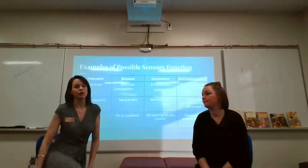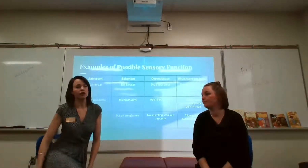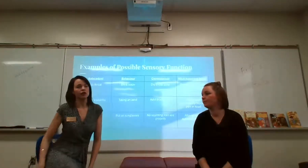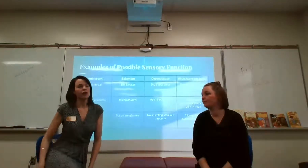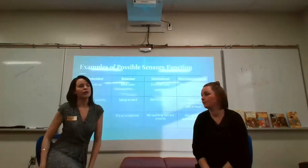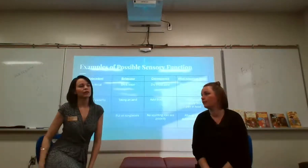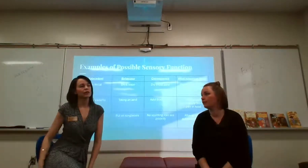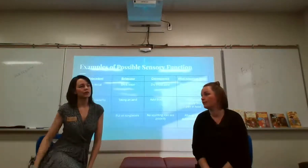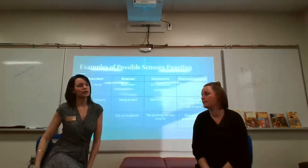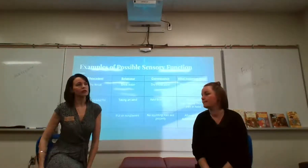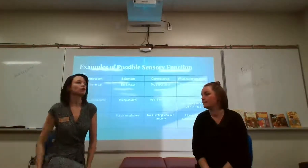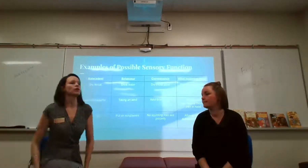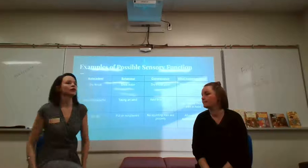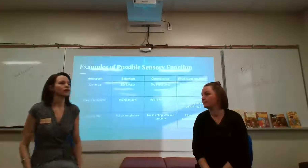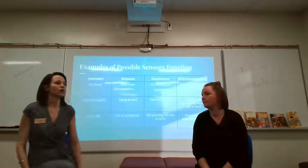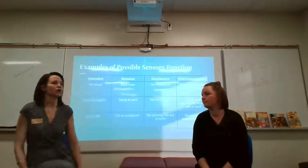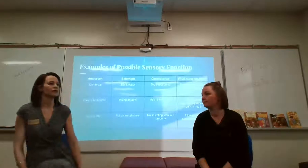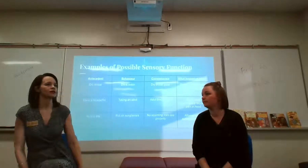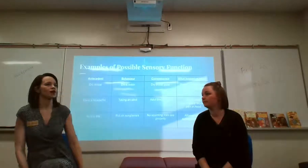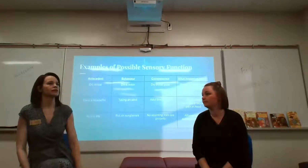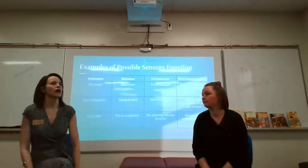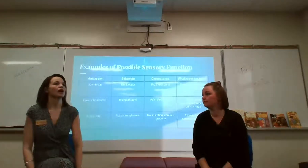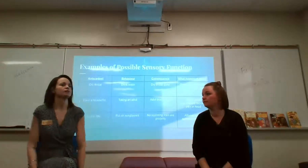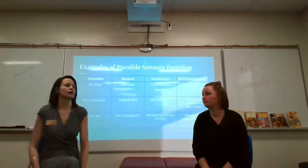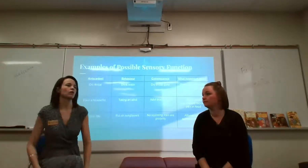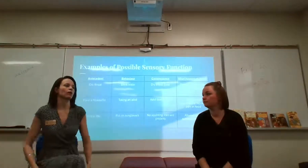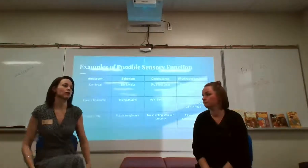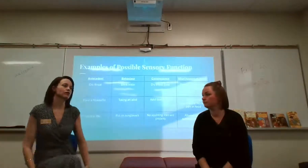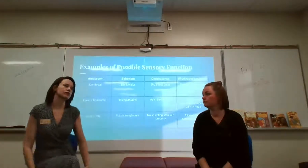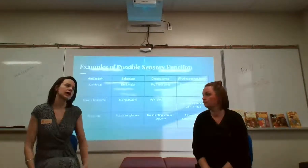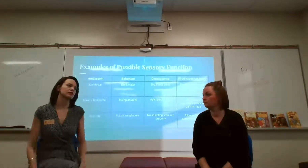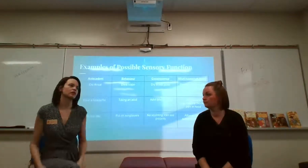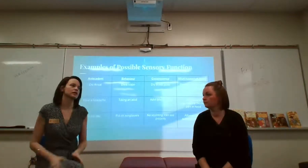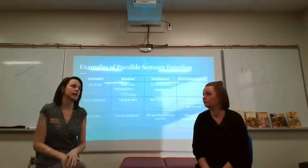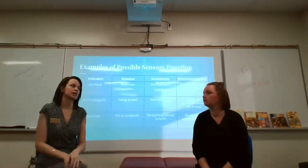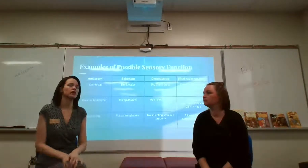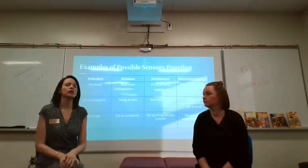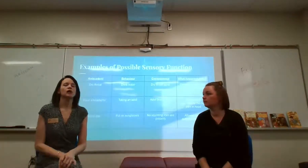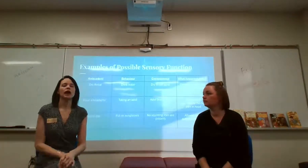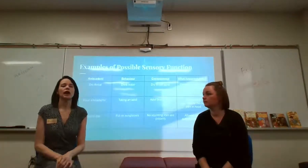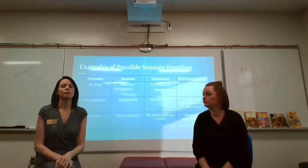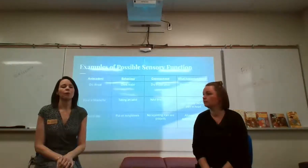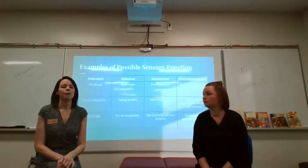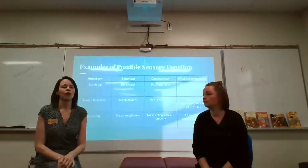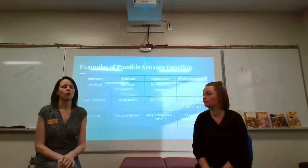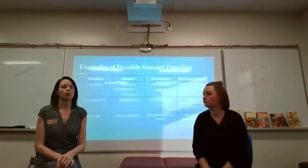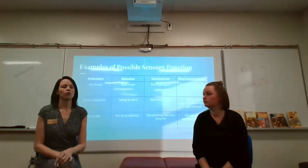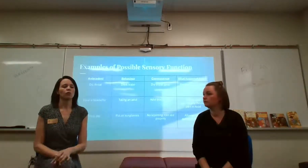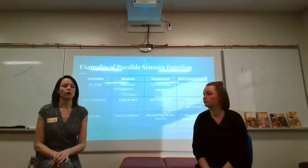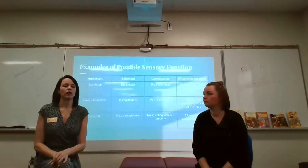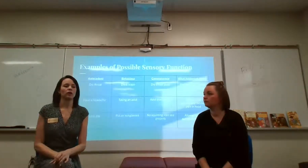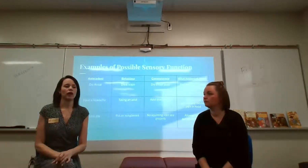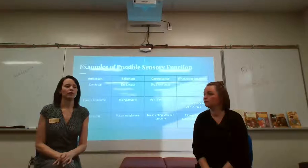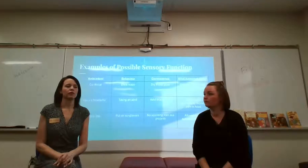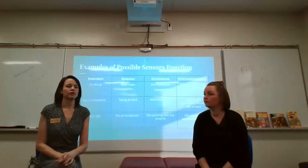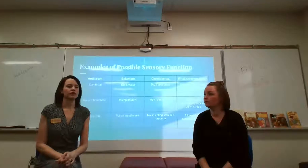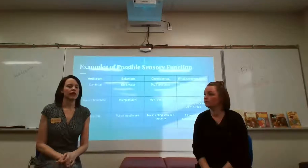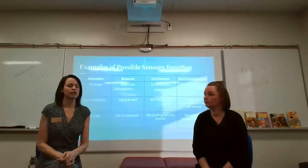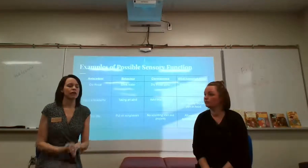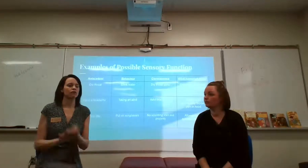function. The important thing to note here, though, is a lot of times, like we always use the headphone example, when I'm involved in a case and right